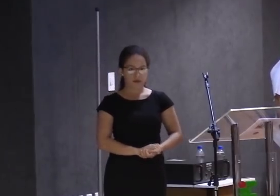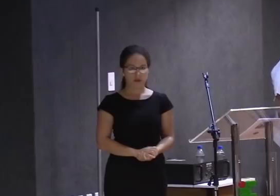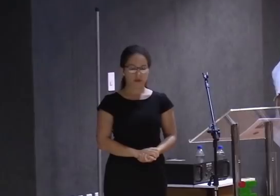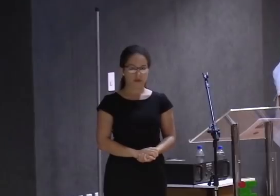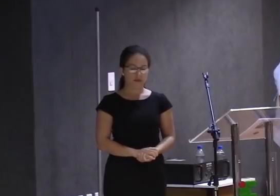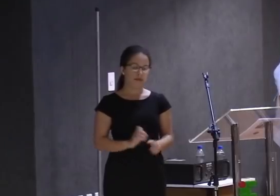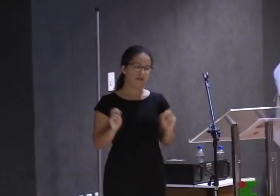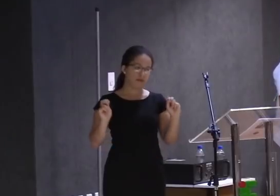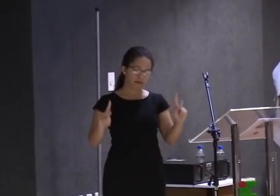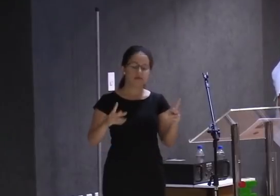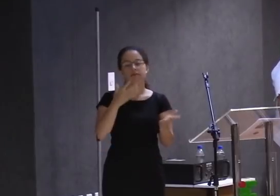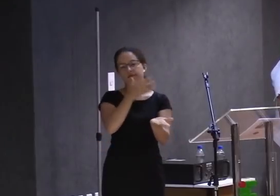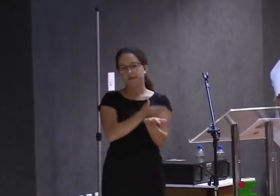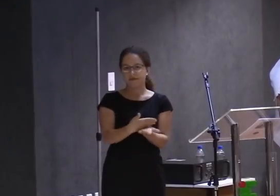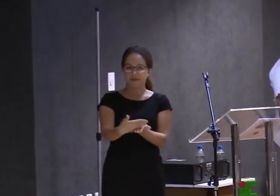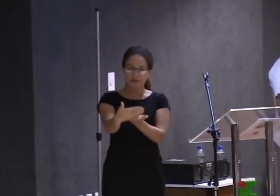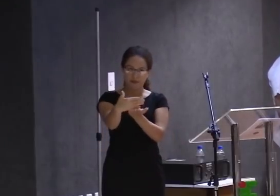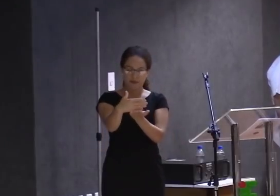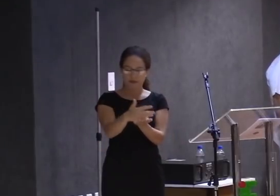Okay, let's start.